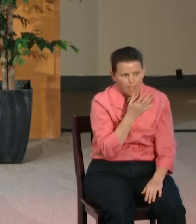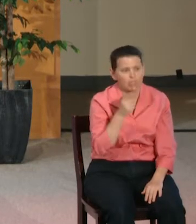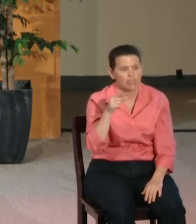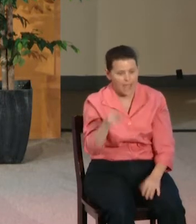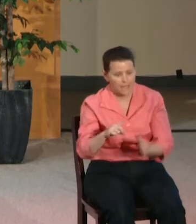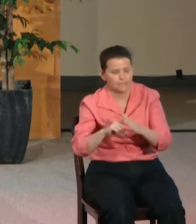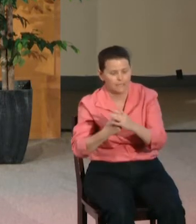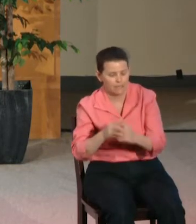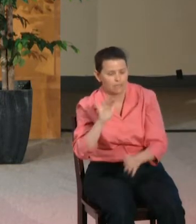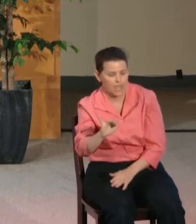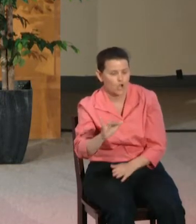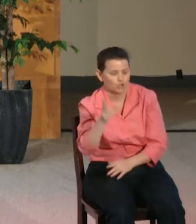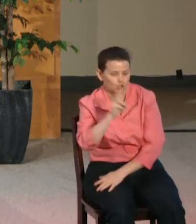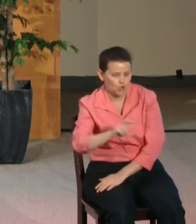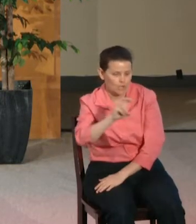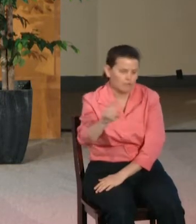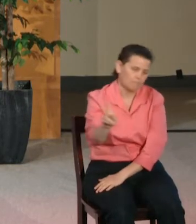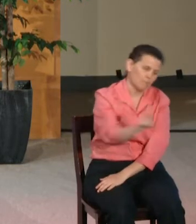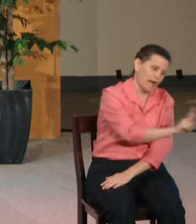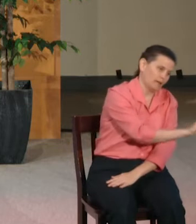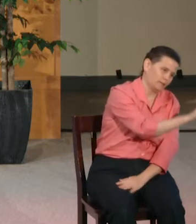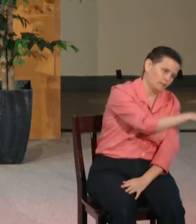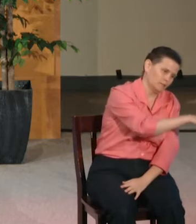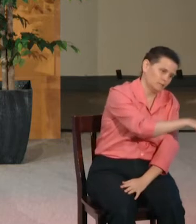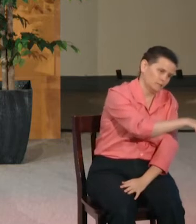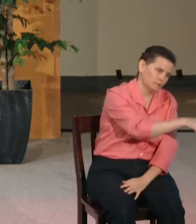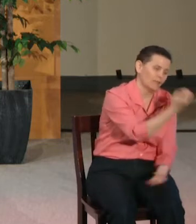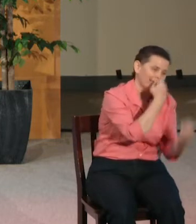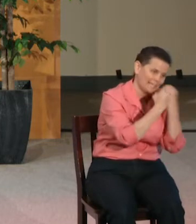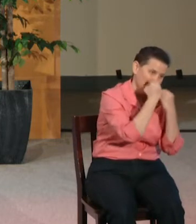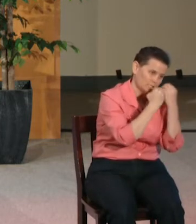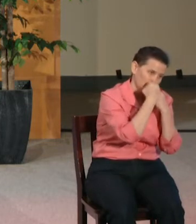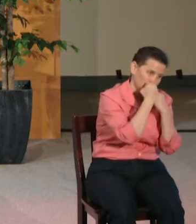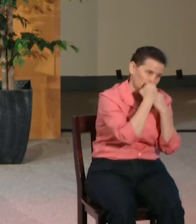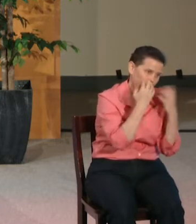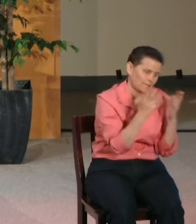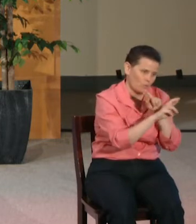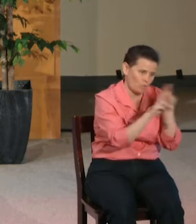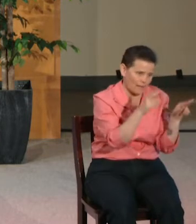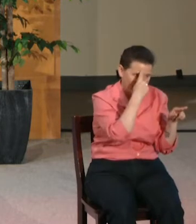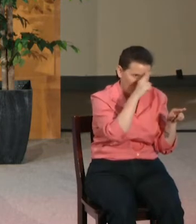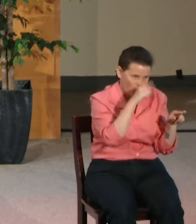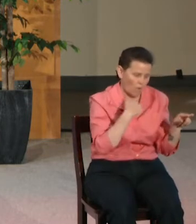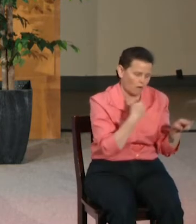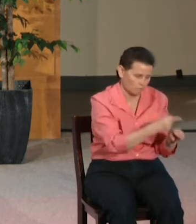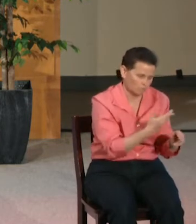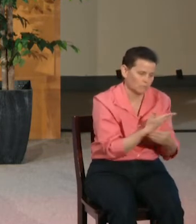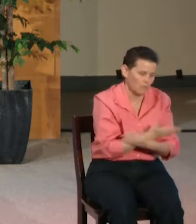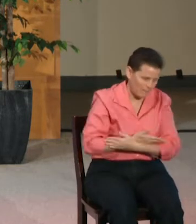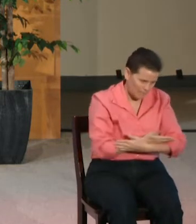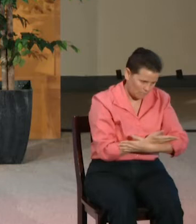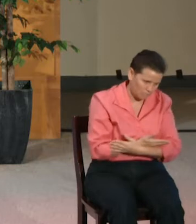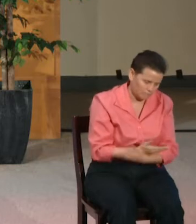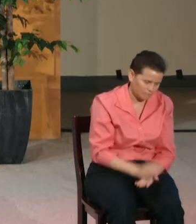where they began. So they can go feed themselves again and get replenished, because they've lost quite a